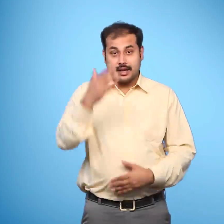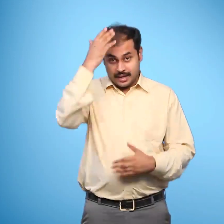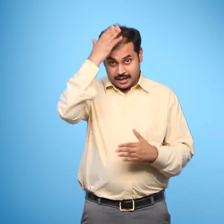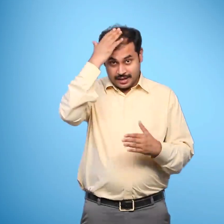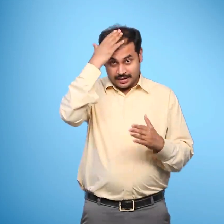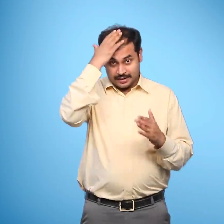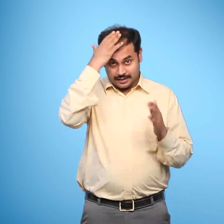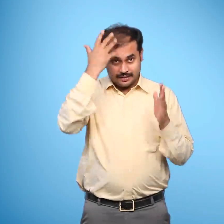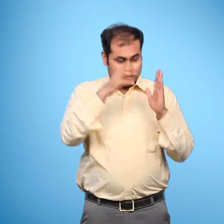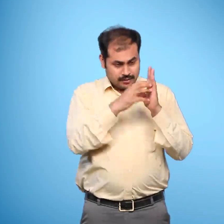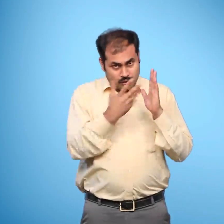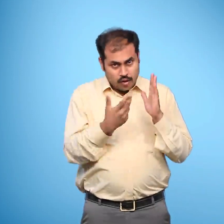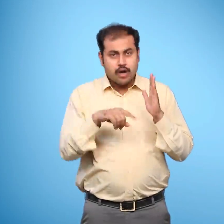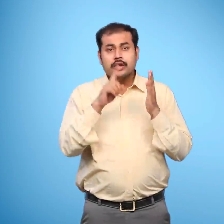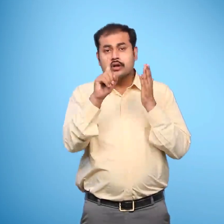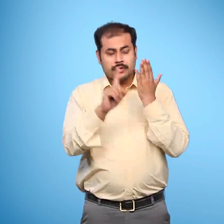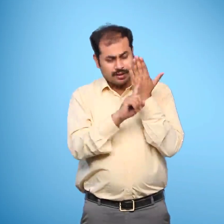Heads or tails?